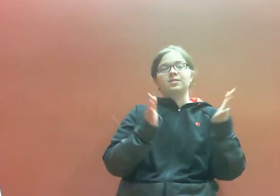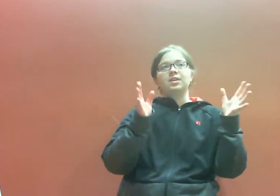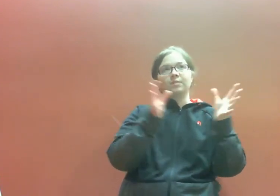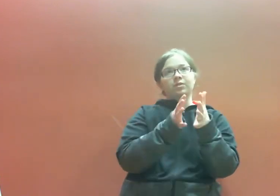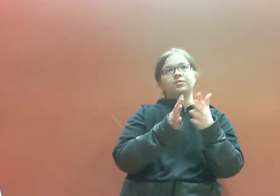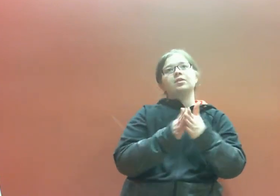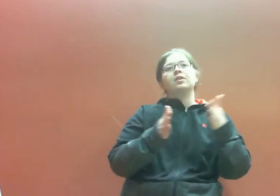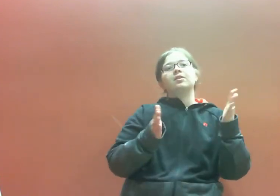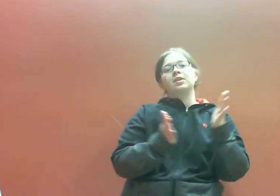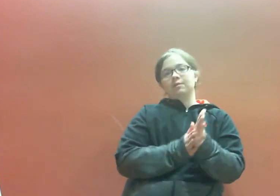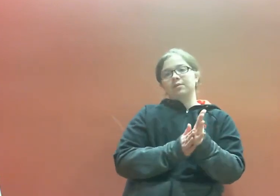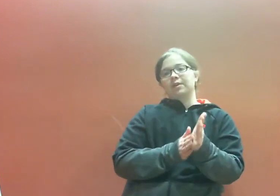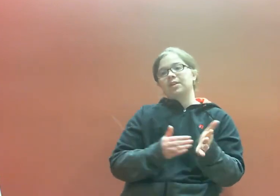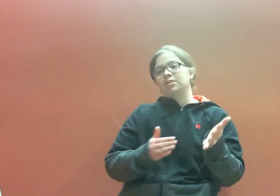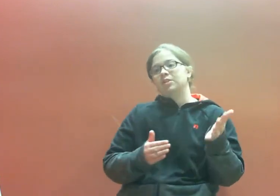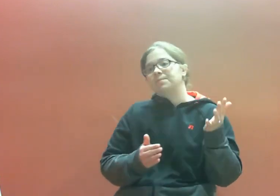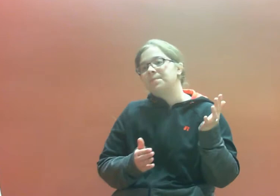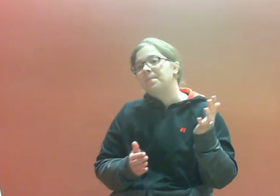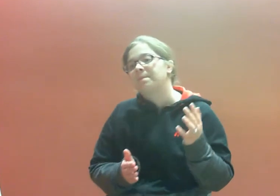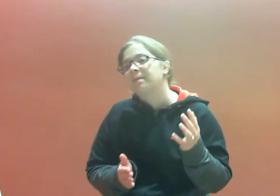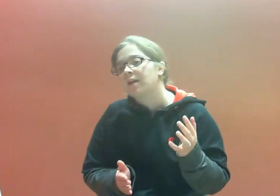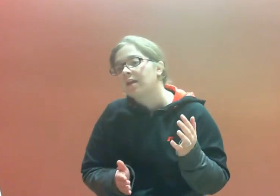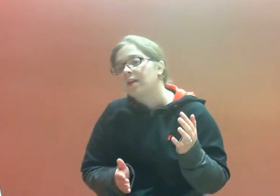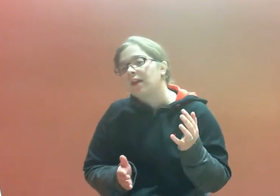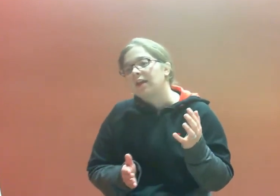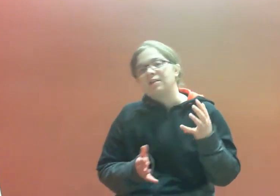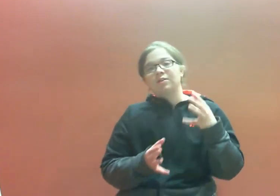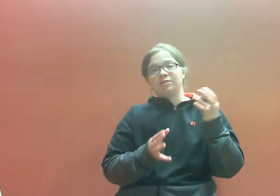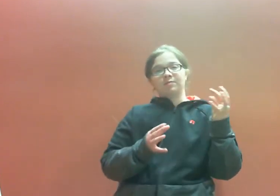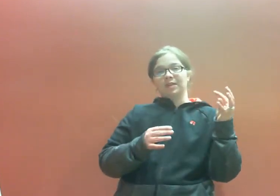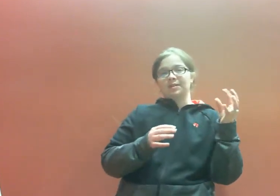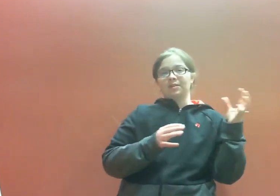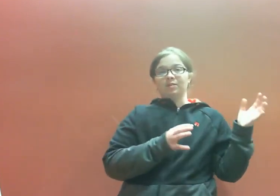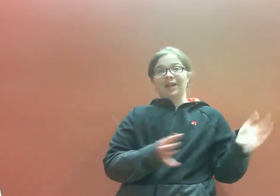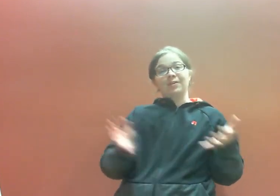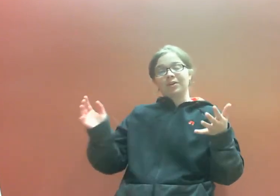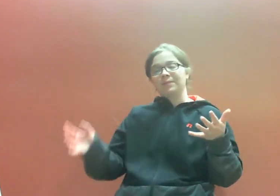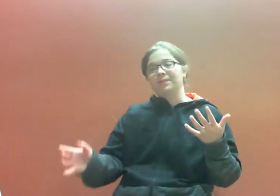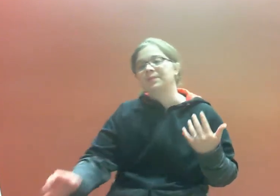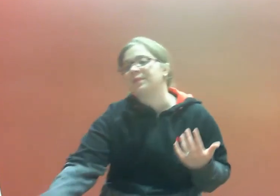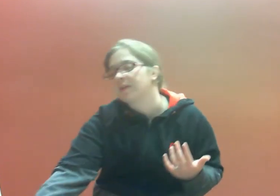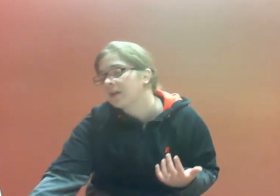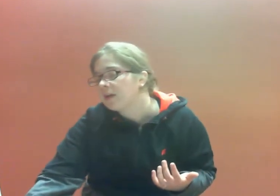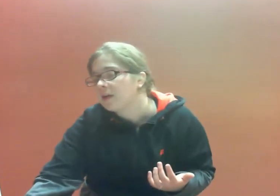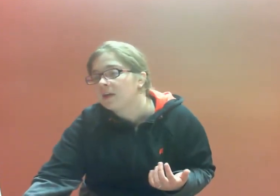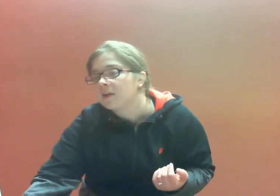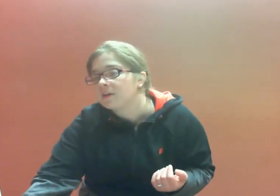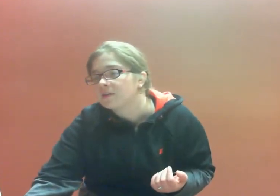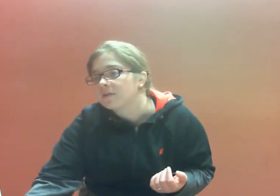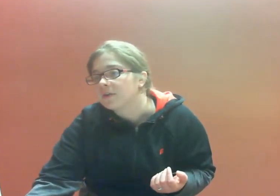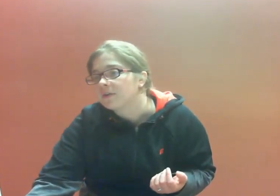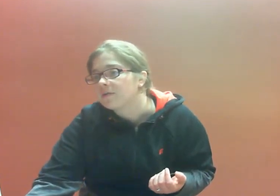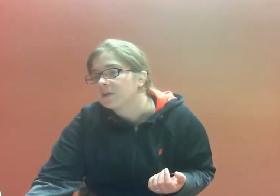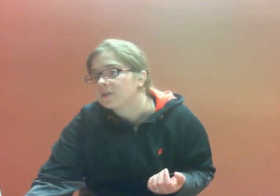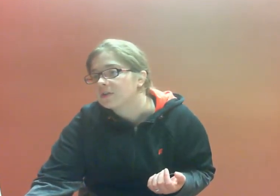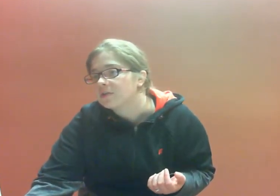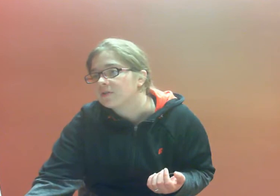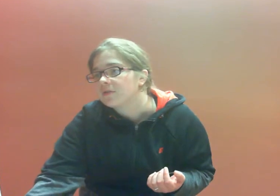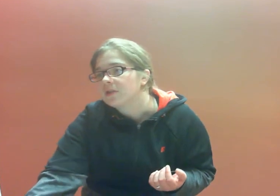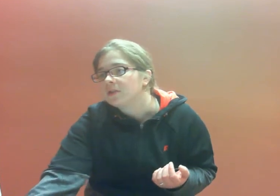even closer together, even faster, and it also makes sound louder. So if you go over to